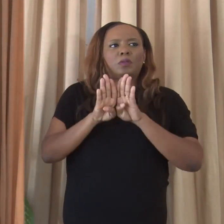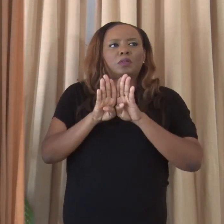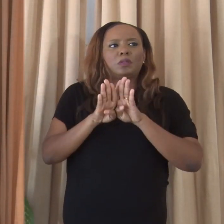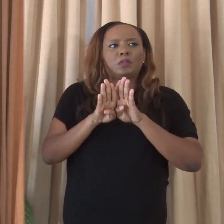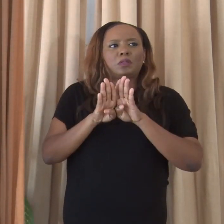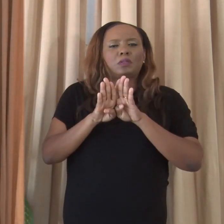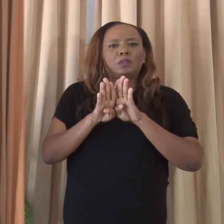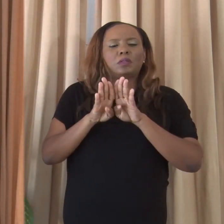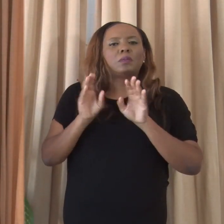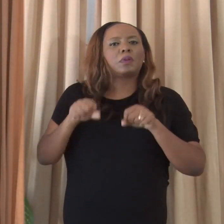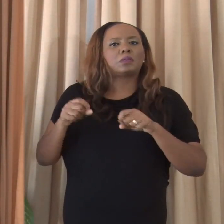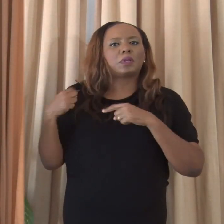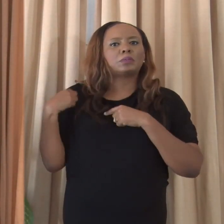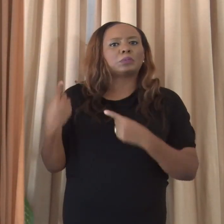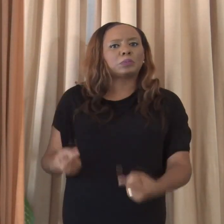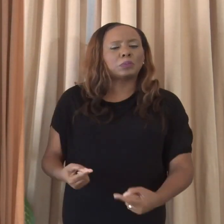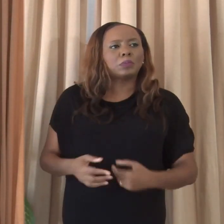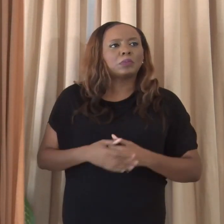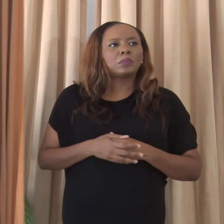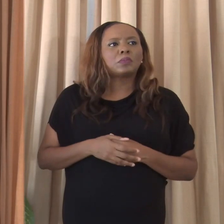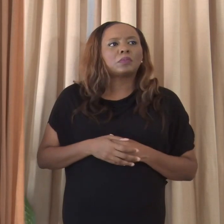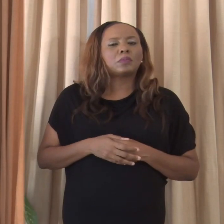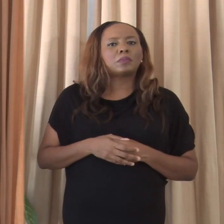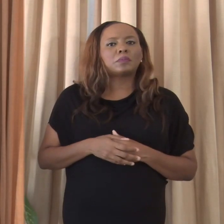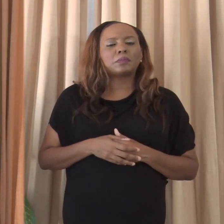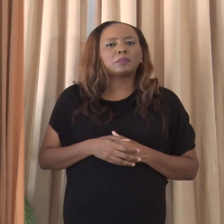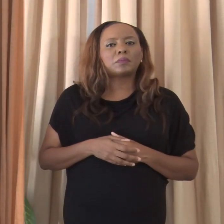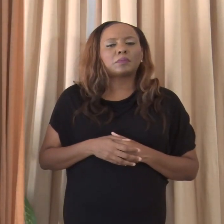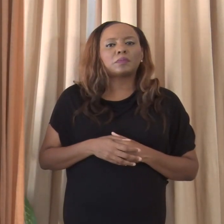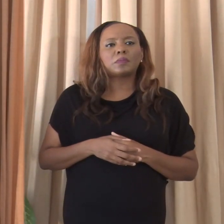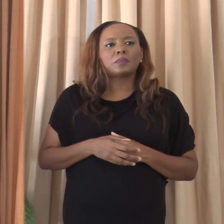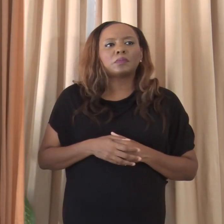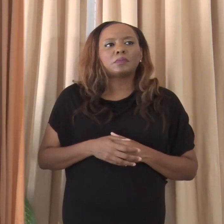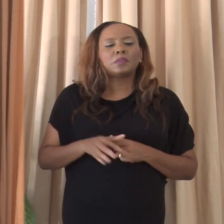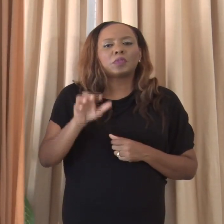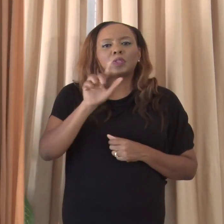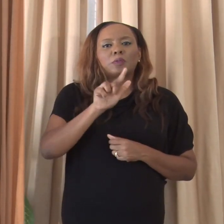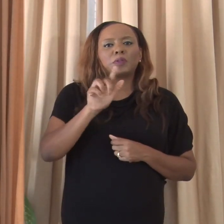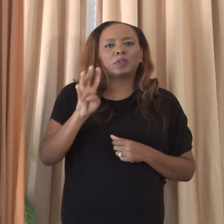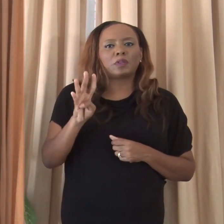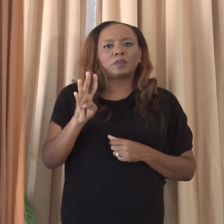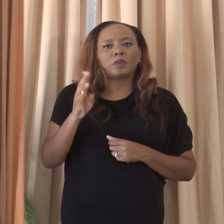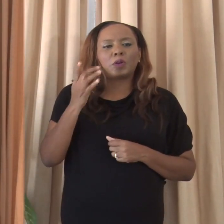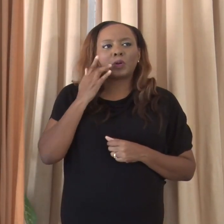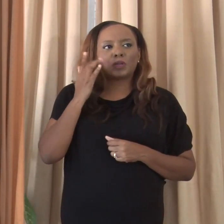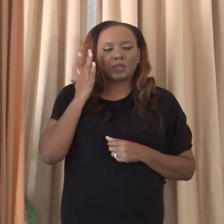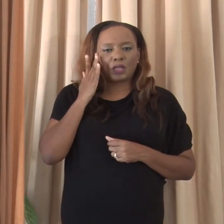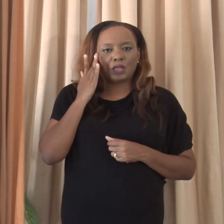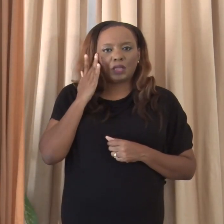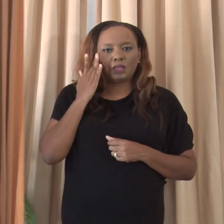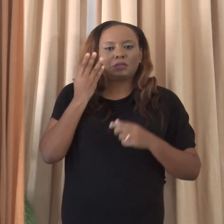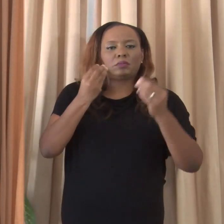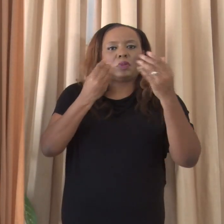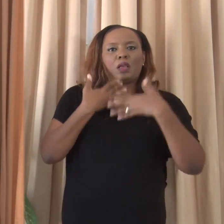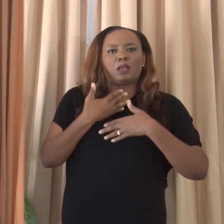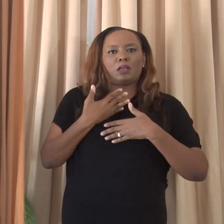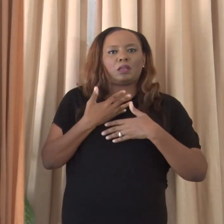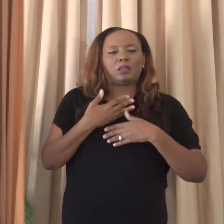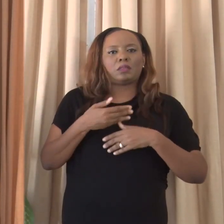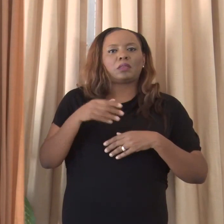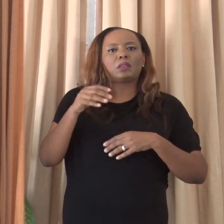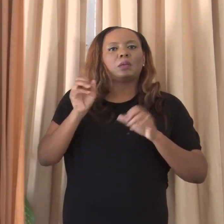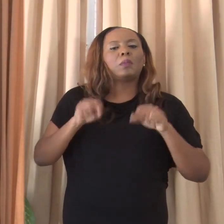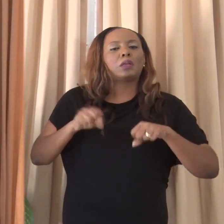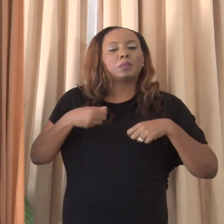point. When I say recorded, that is 24 hotels indicating an intention to close.